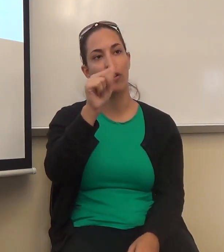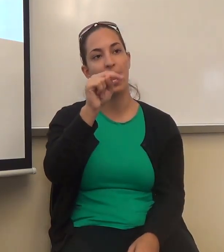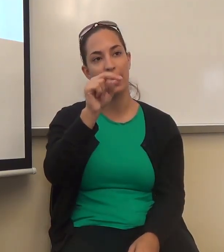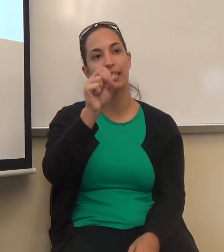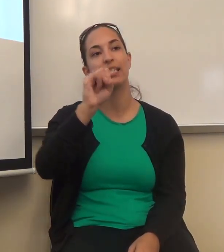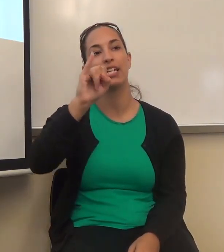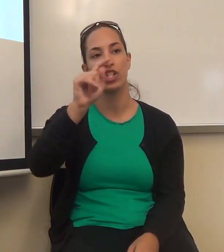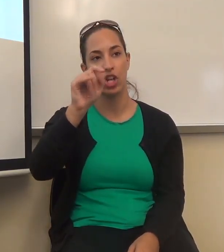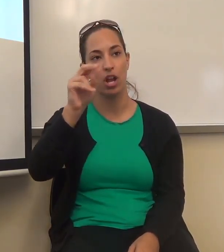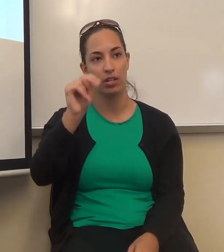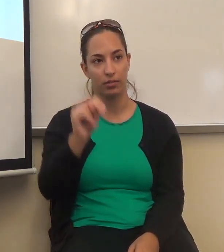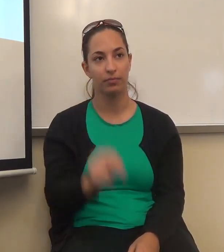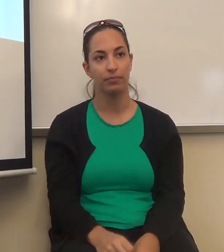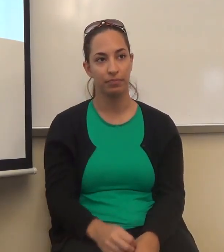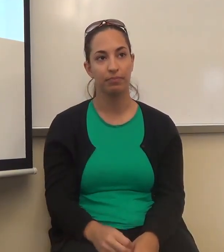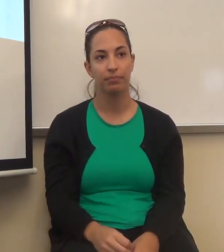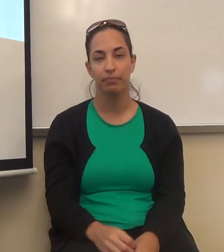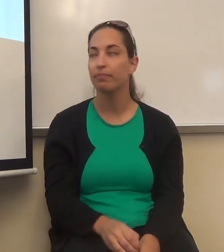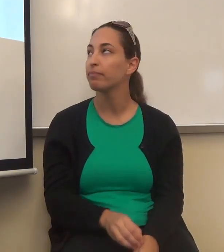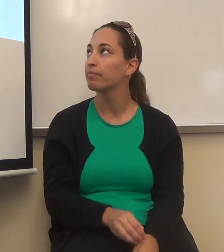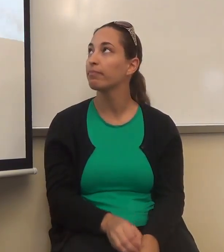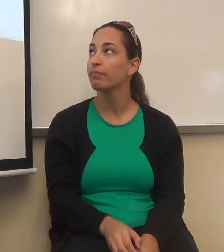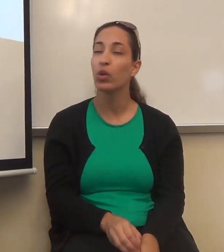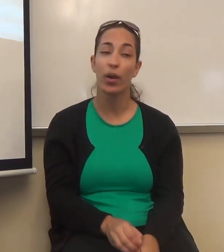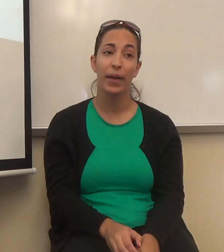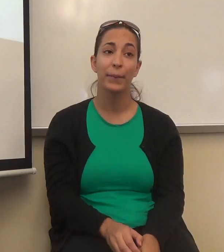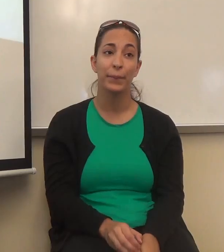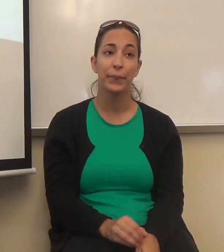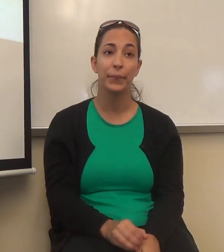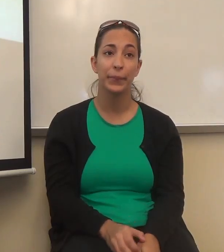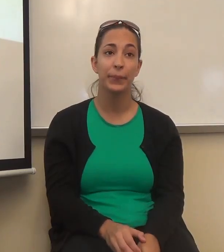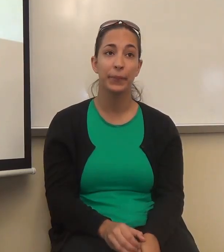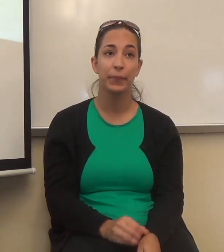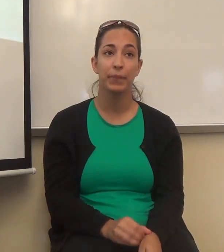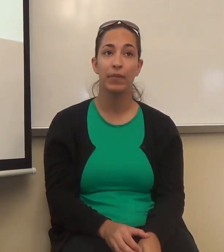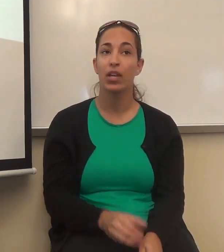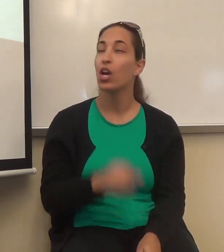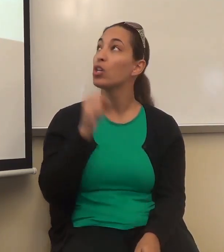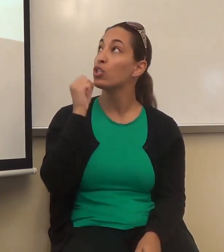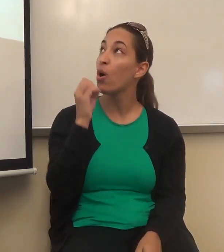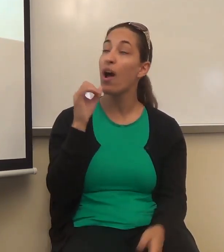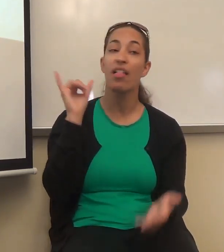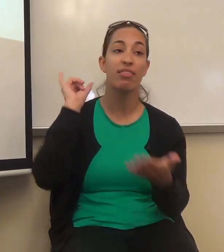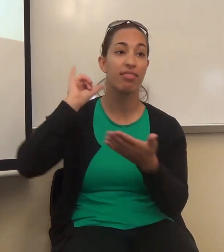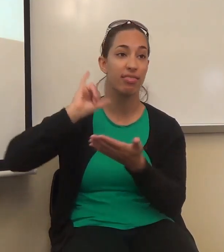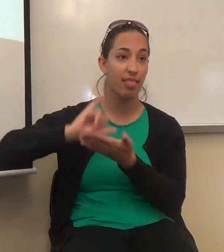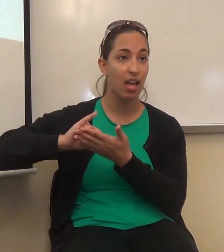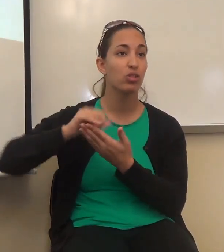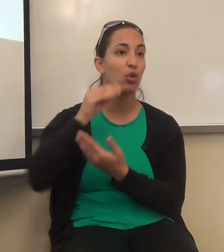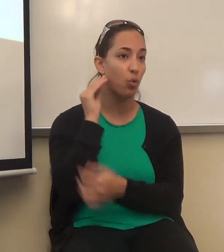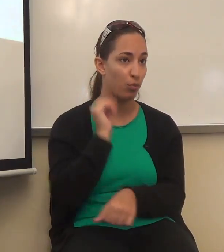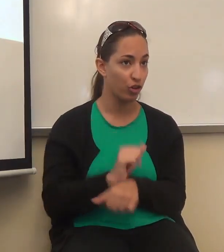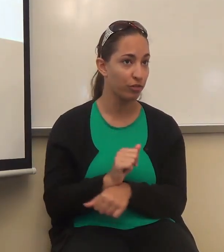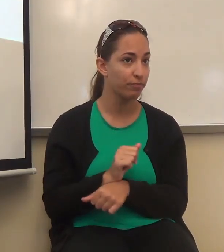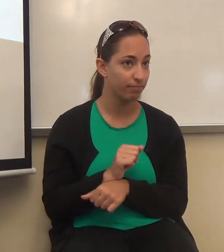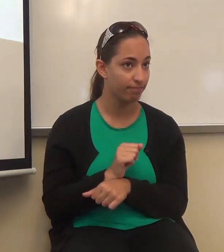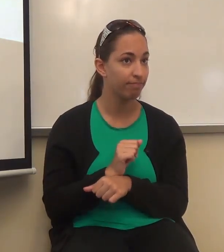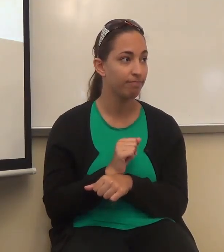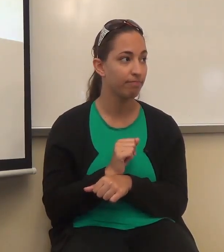third, final. Okay? Okay. So that's your homework. I didn't